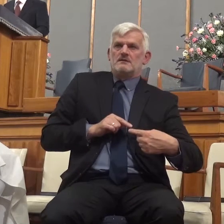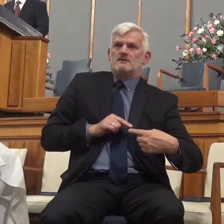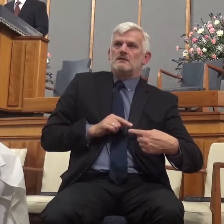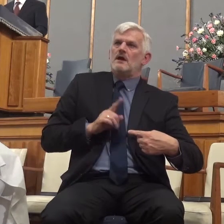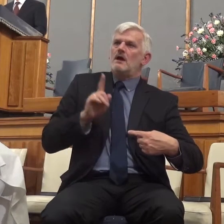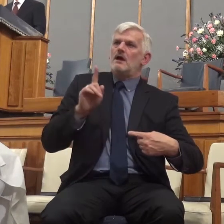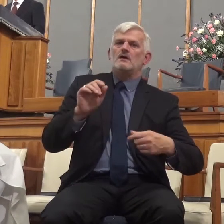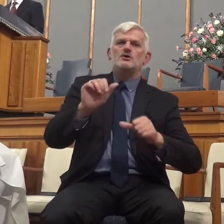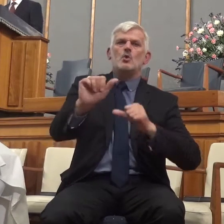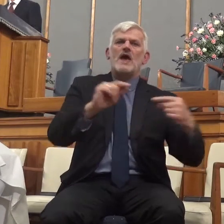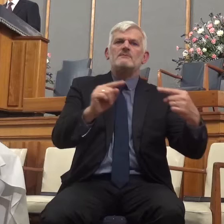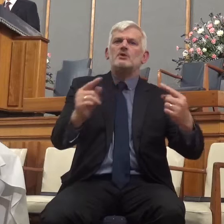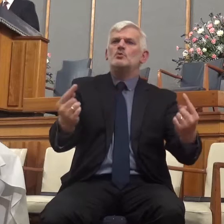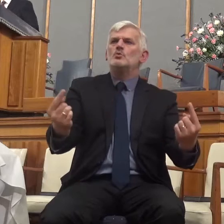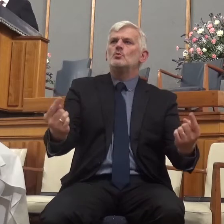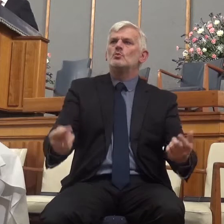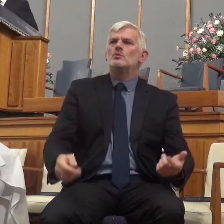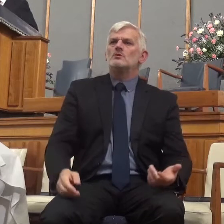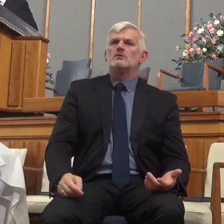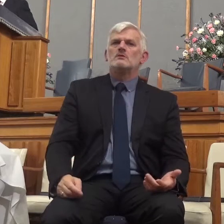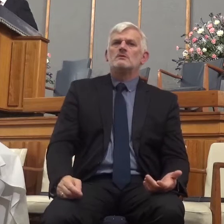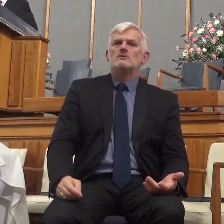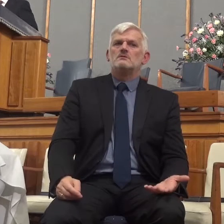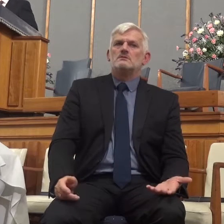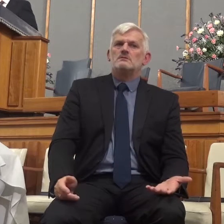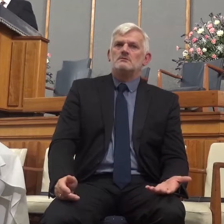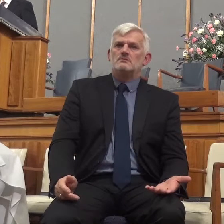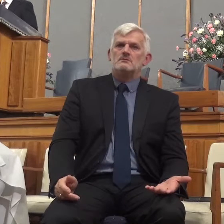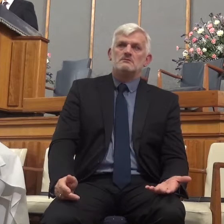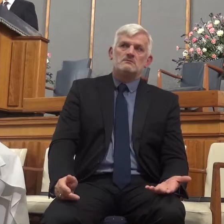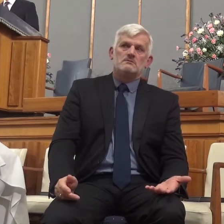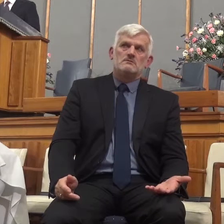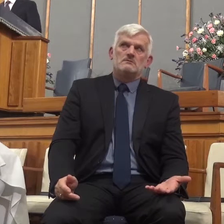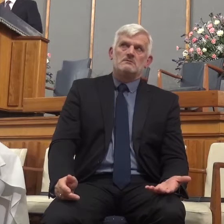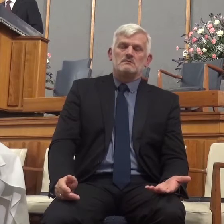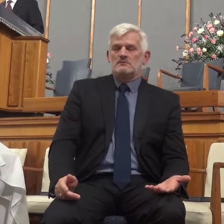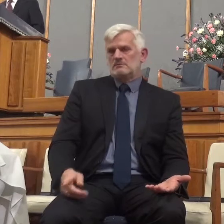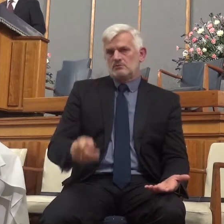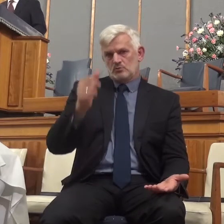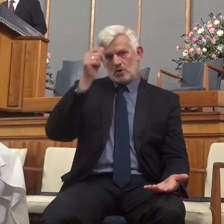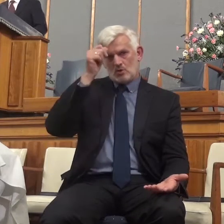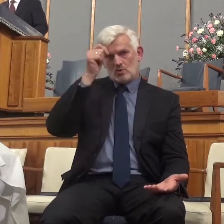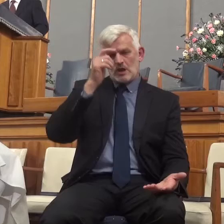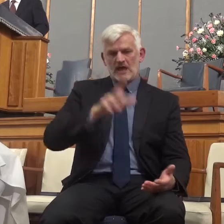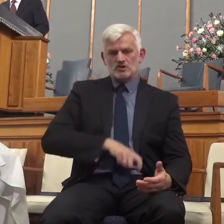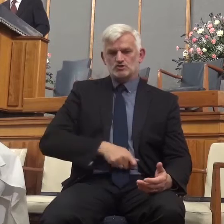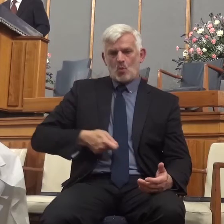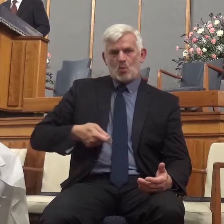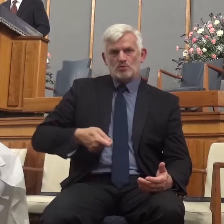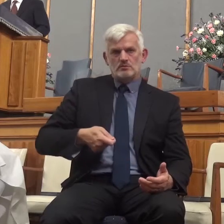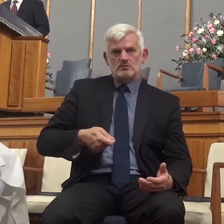enemies? With your condemnation, like a sword of Damocles hanging over your